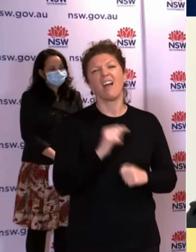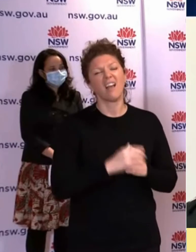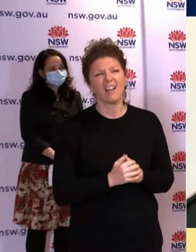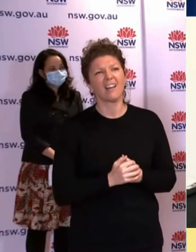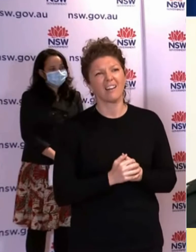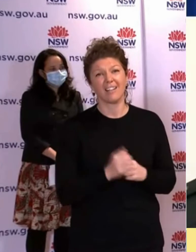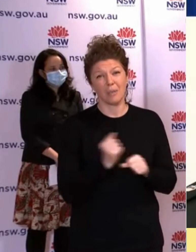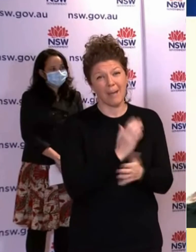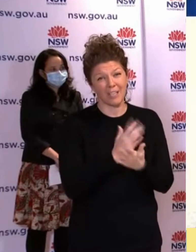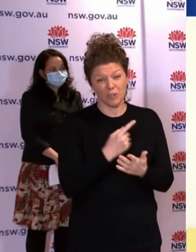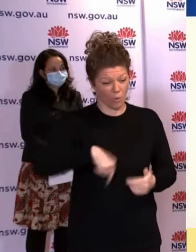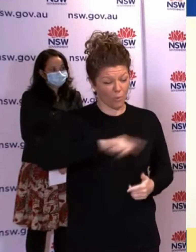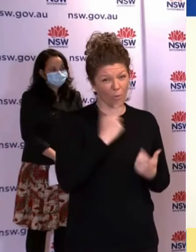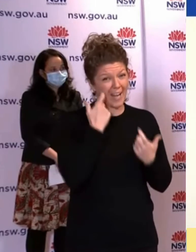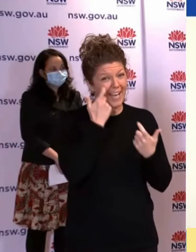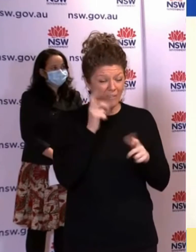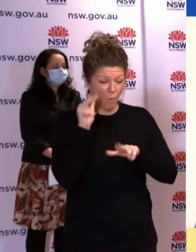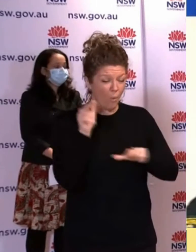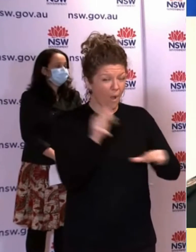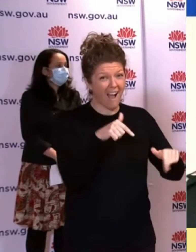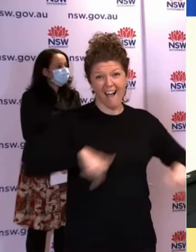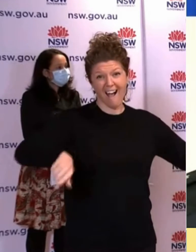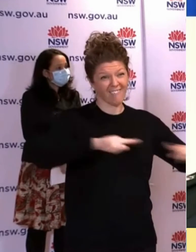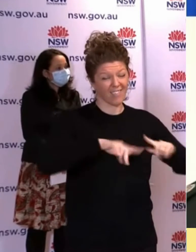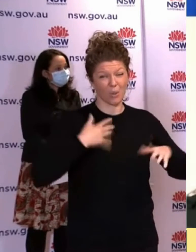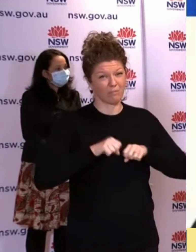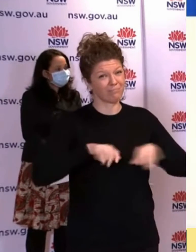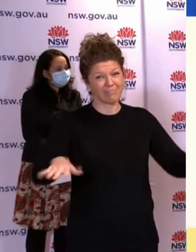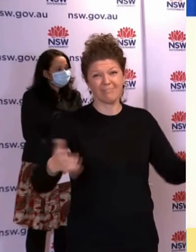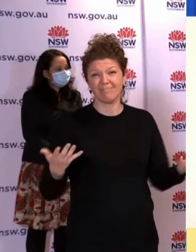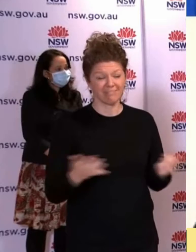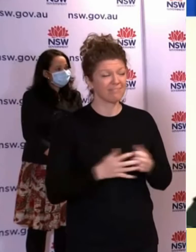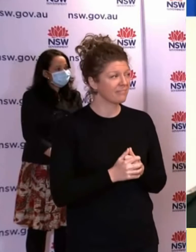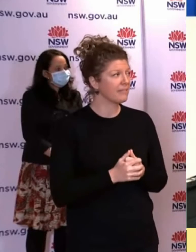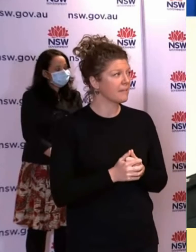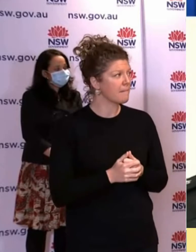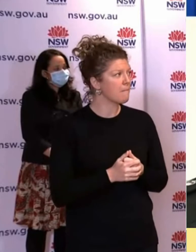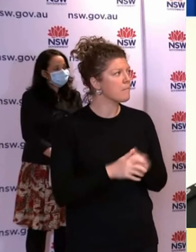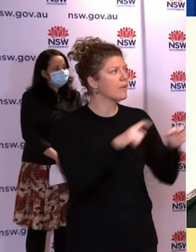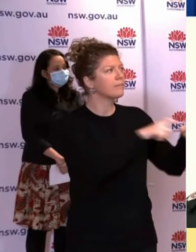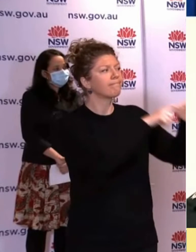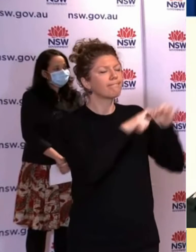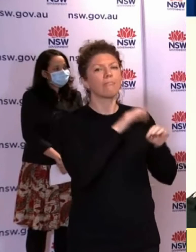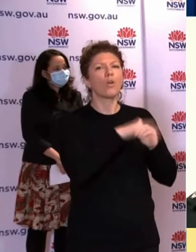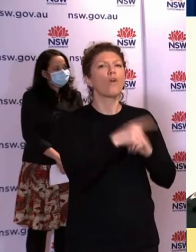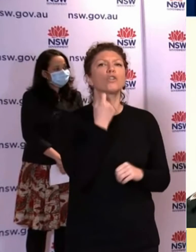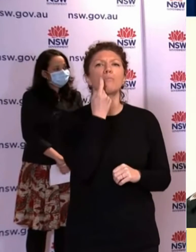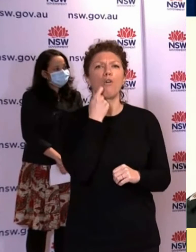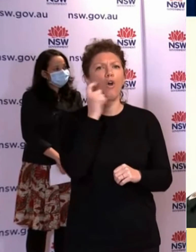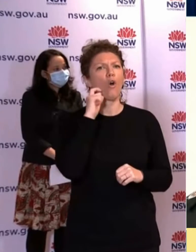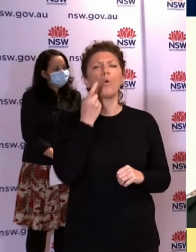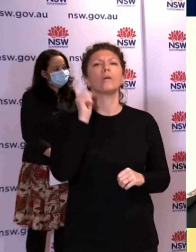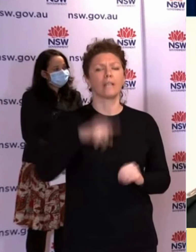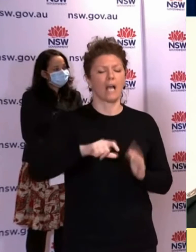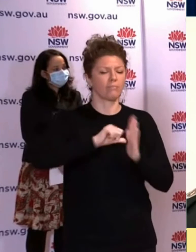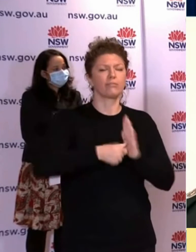the community safe. Mr. While you're there, just the curfew coming into effect tomorrow, what are the police plans to enforce that,